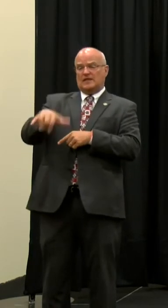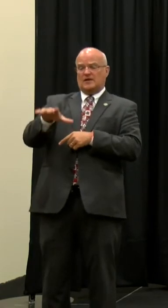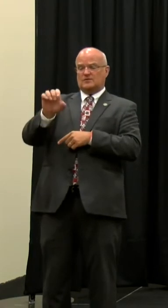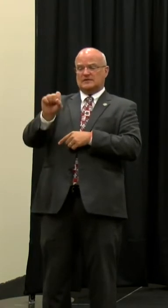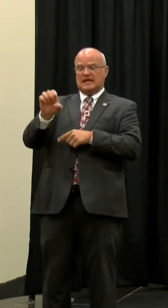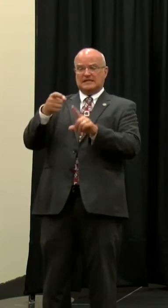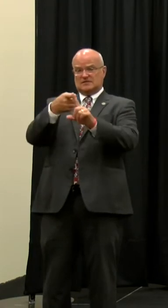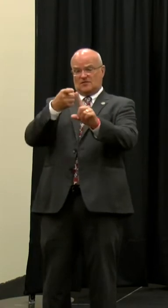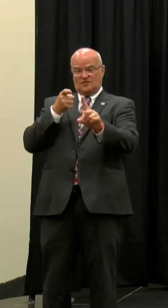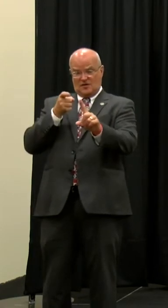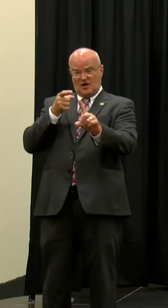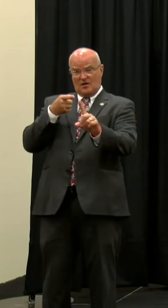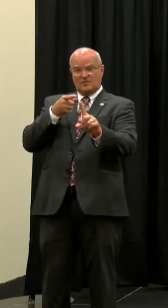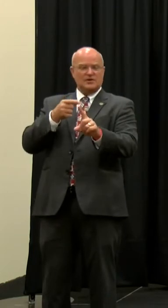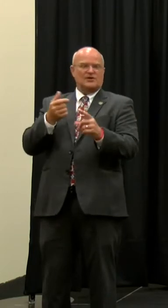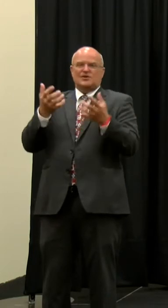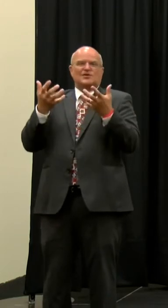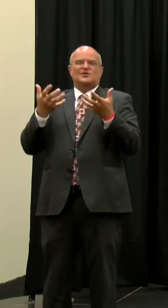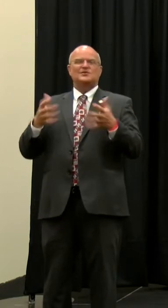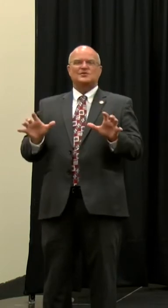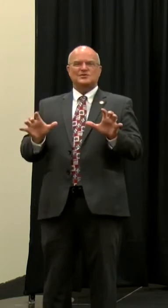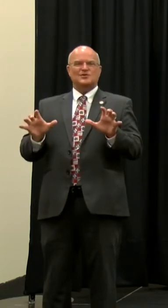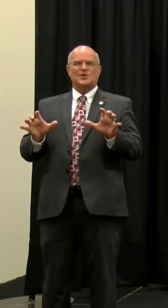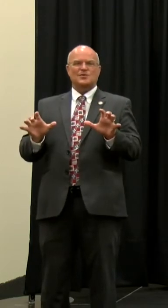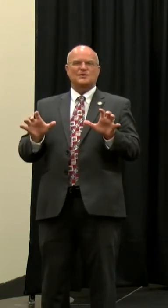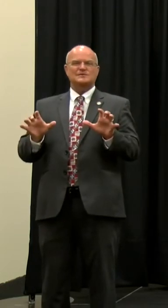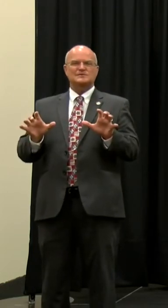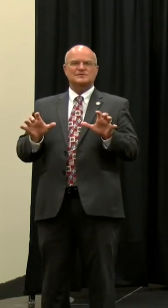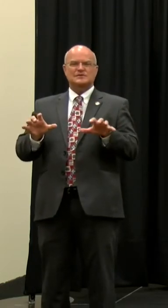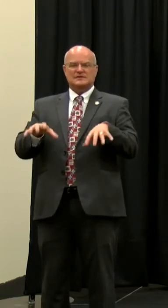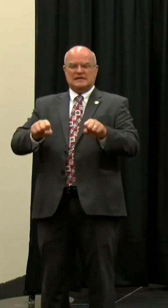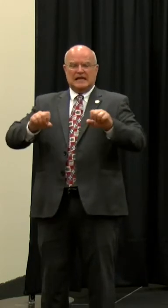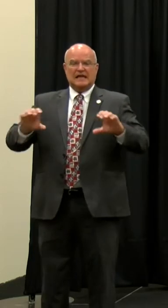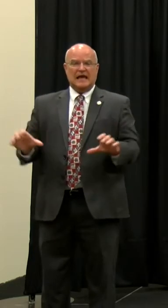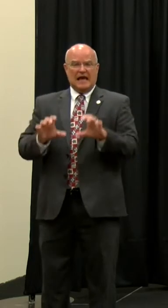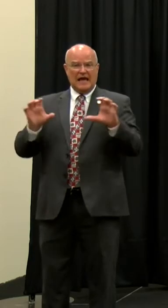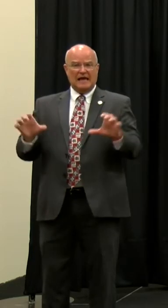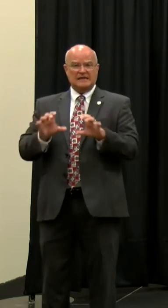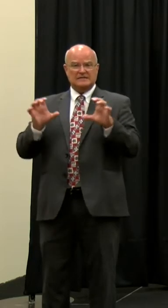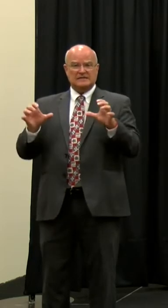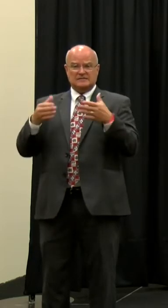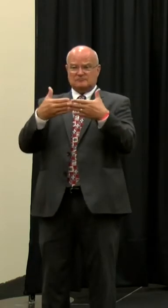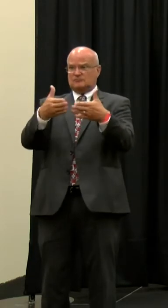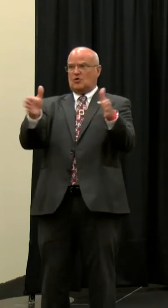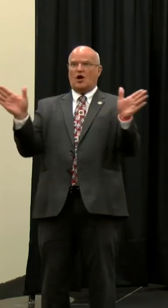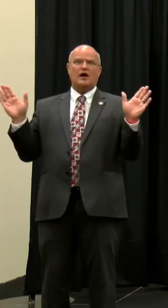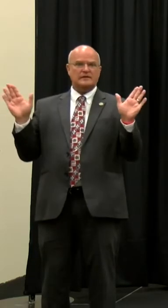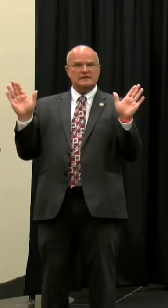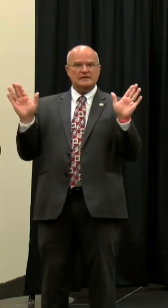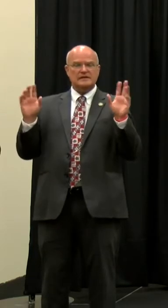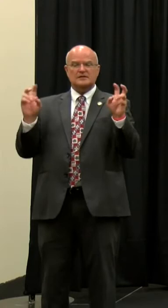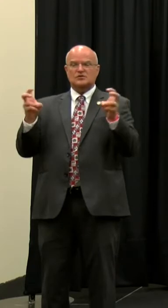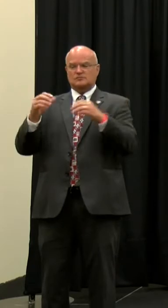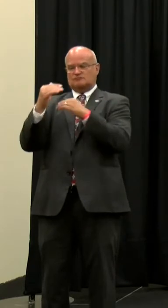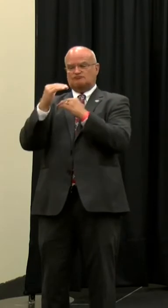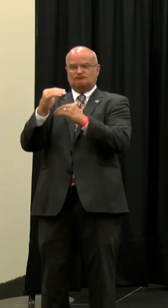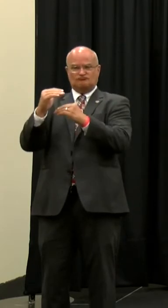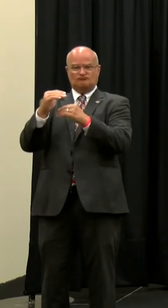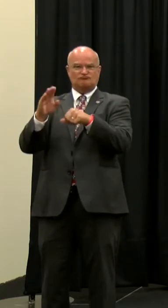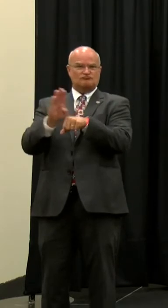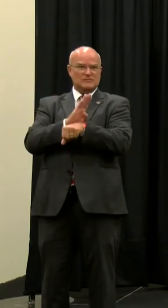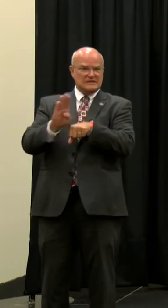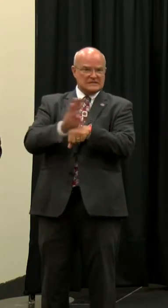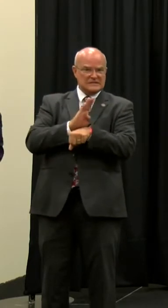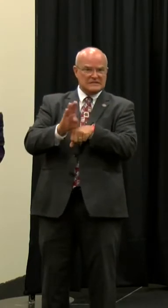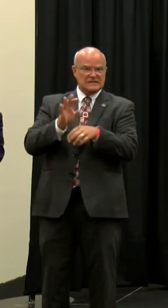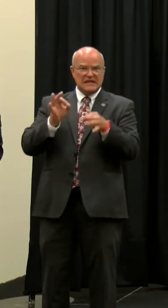are coming from. You don't want to take action broadly in terms of restrictions and